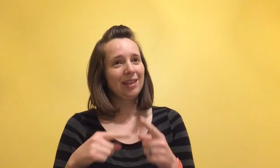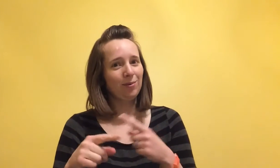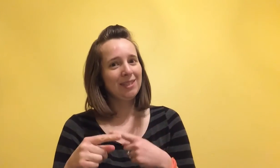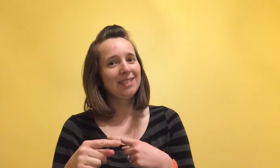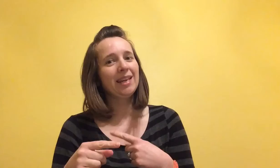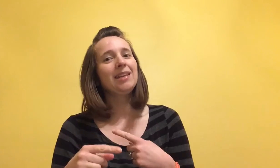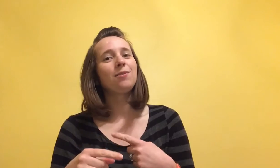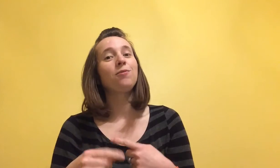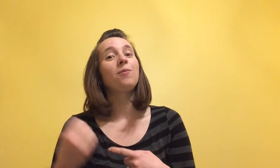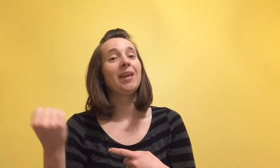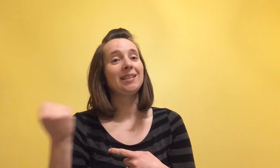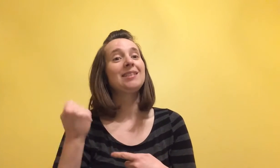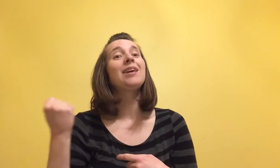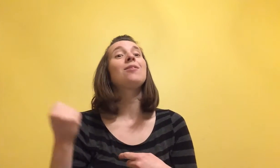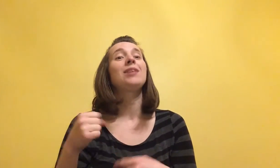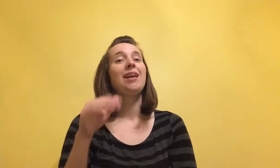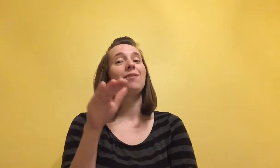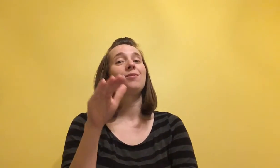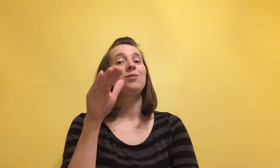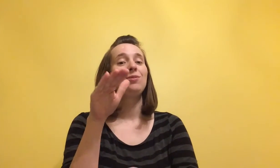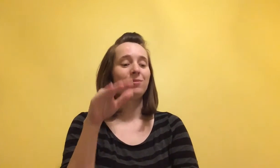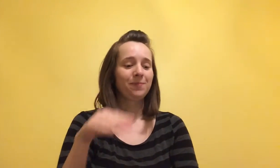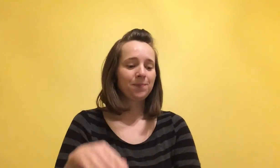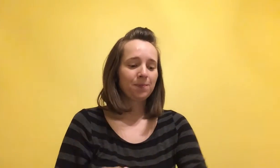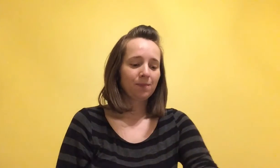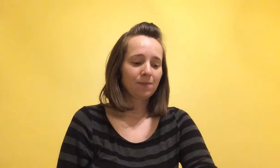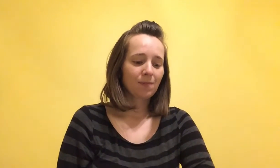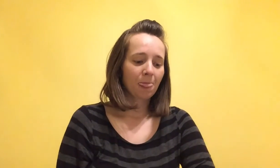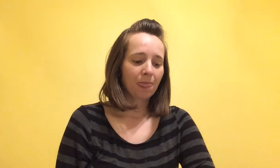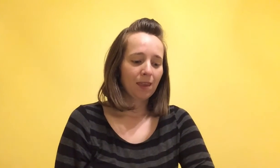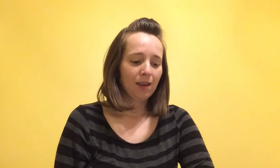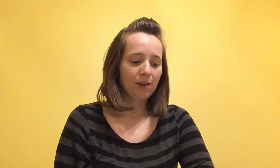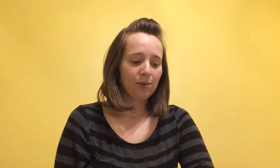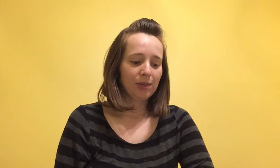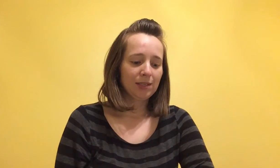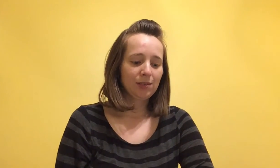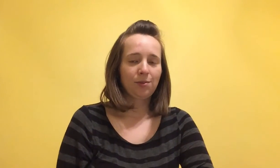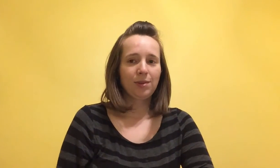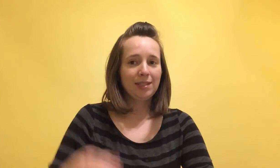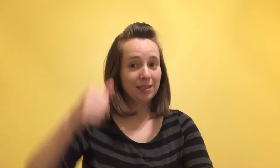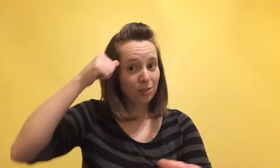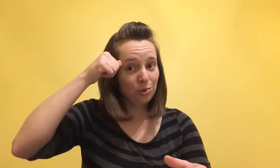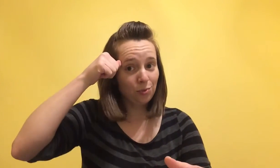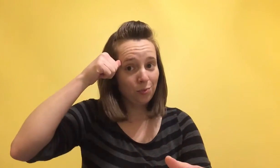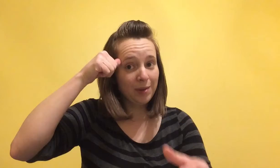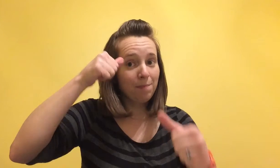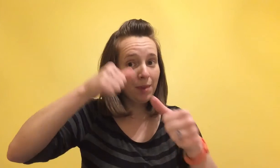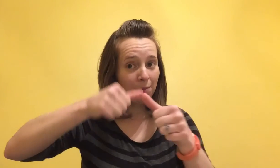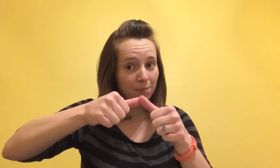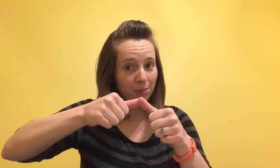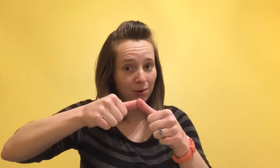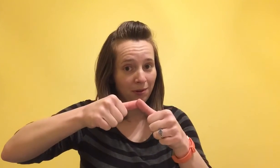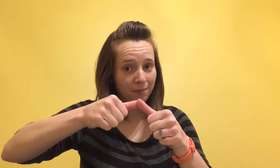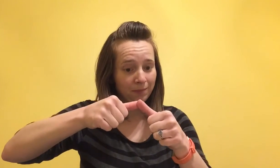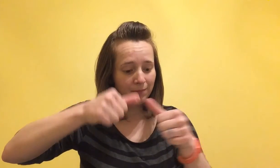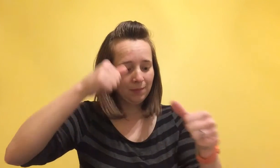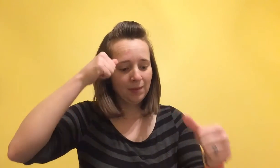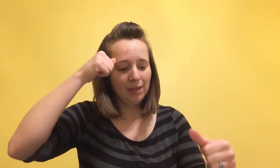we signed it from that Saturday afternoon. Okay, so it said to remember.